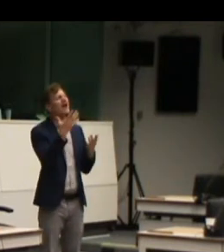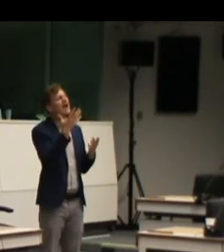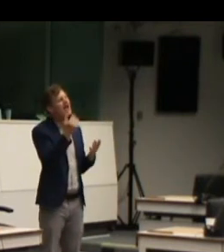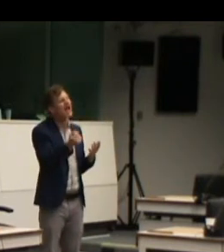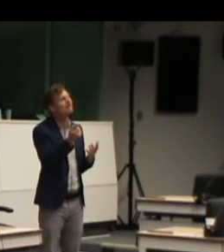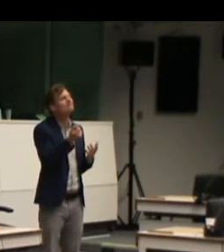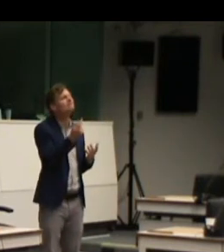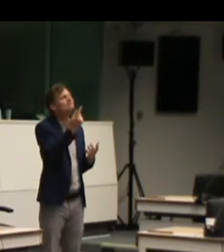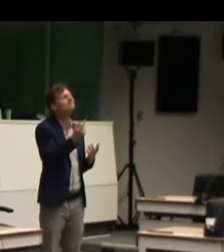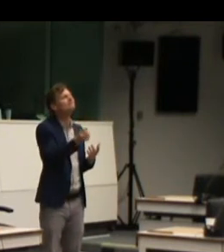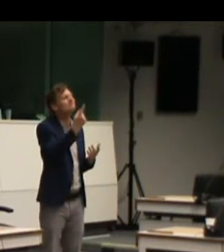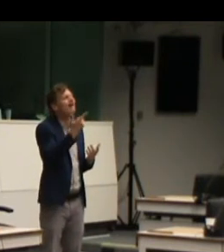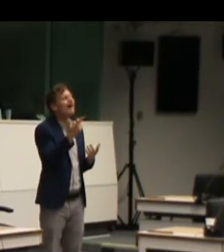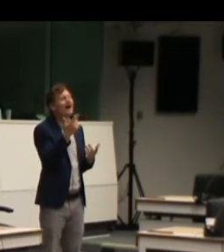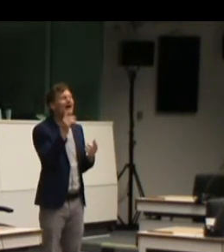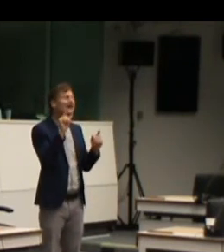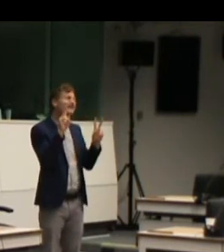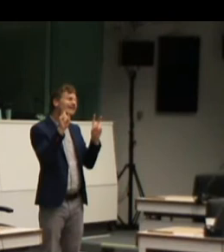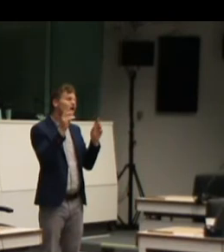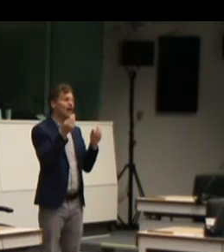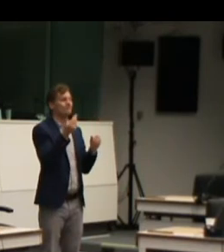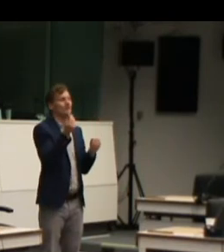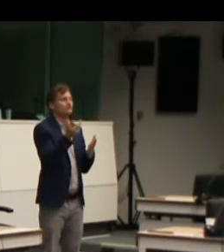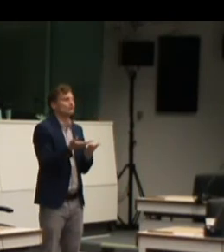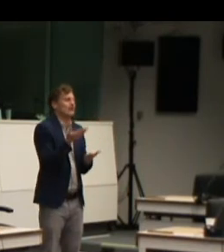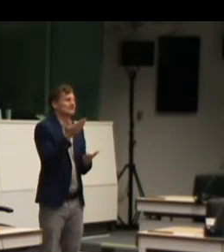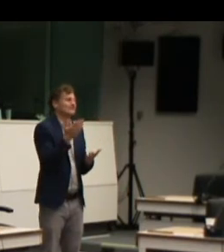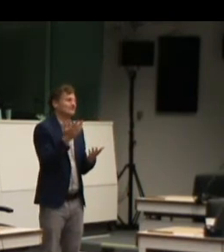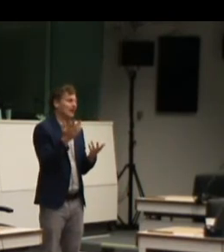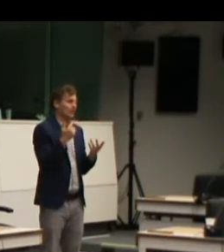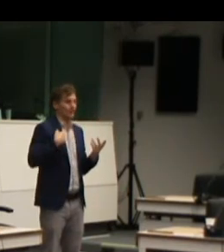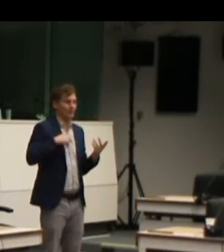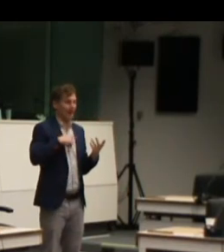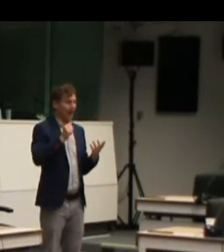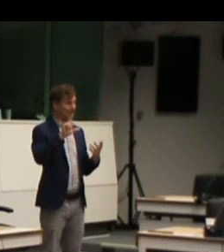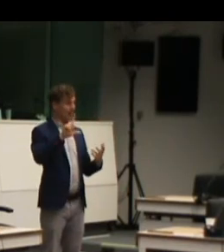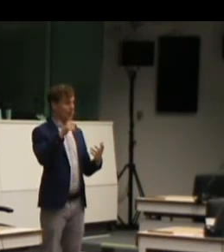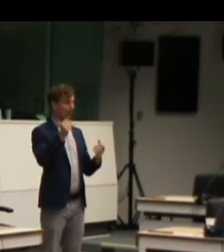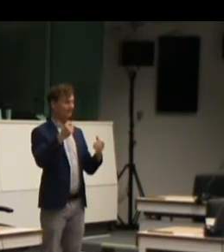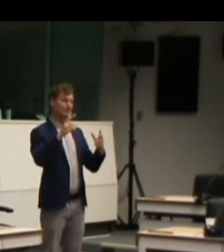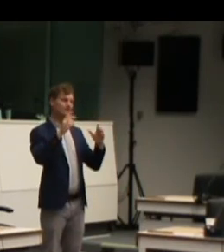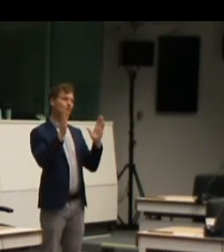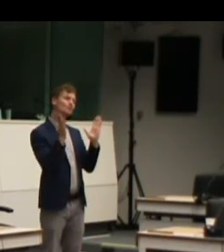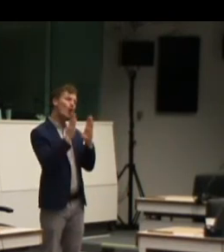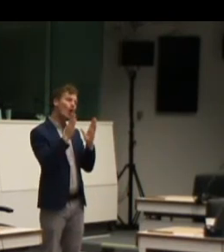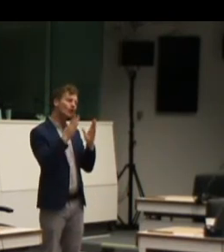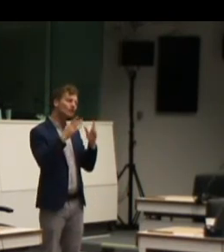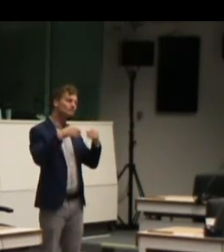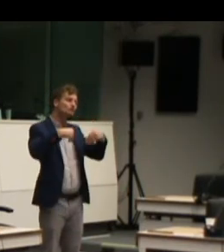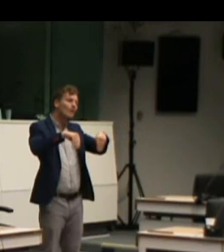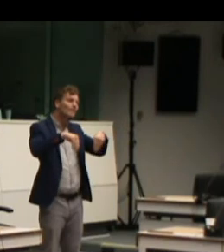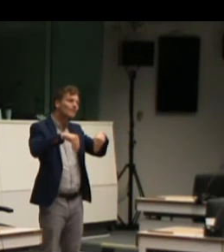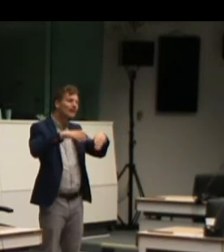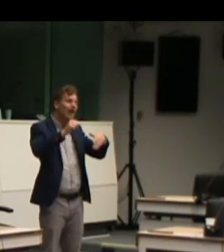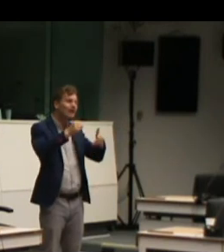nice things in the libraries. You know, you can buy a mug with penguin cover on, or, you know, you can buy a bookmark or